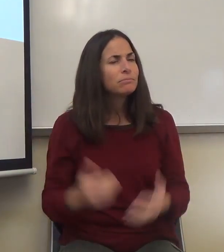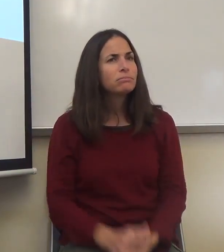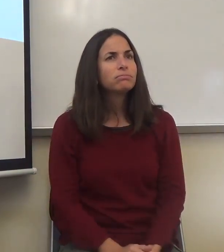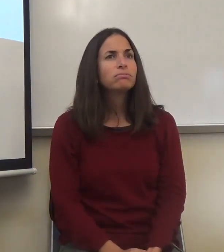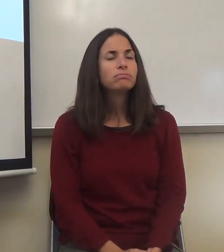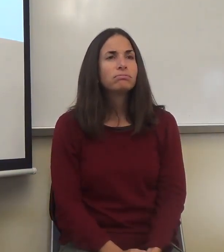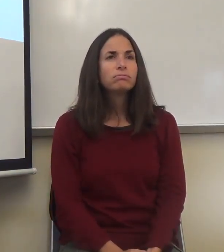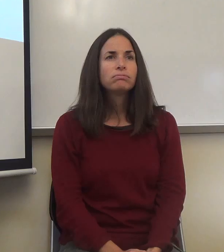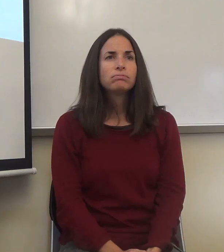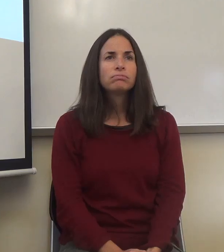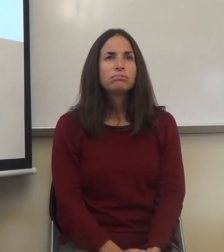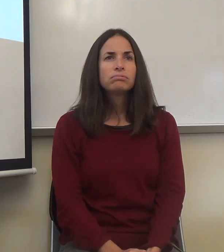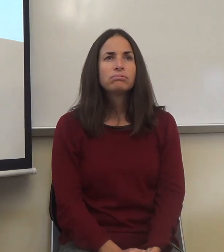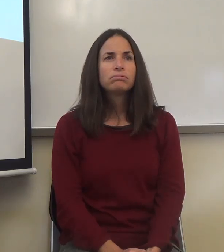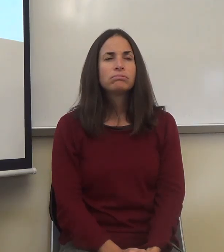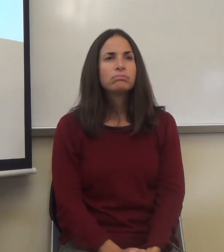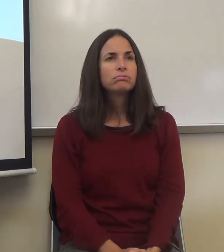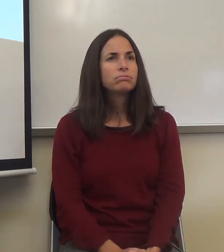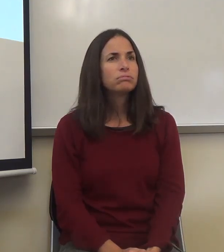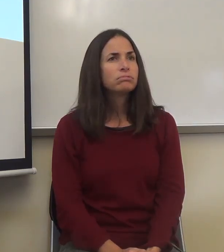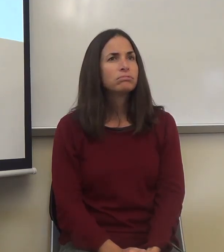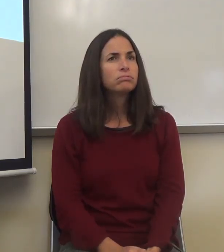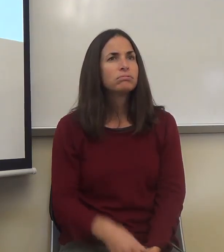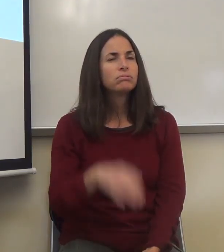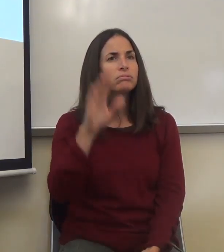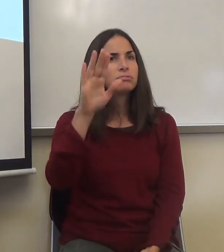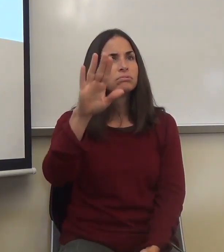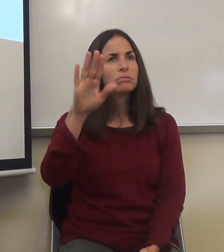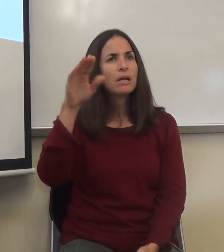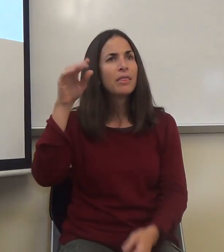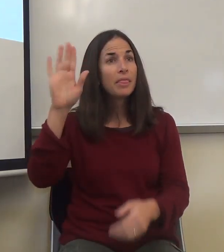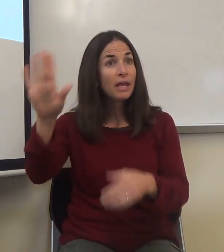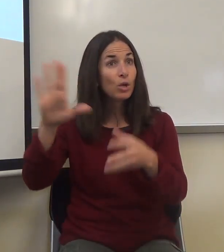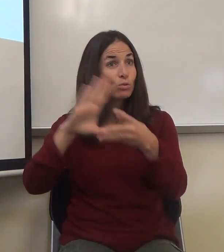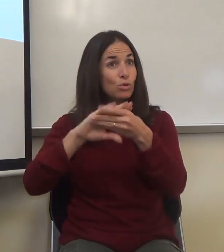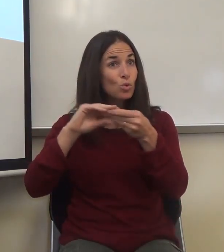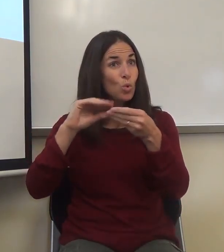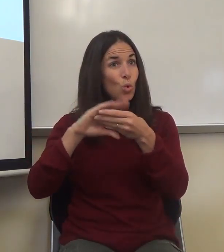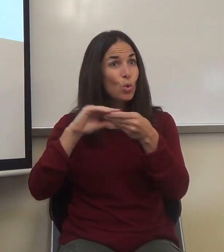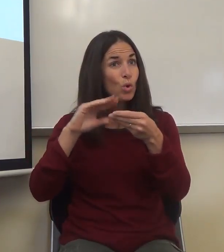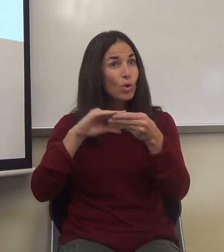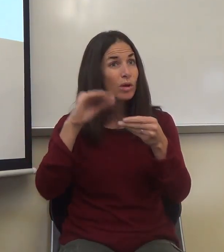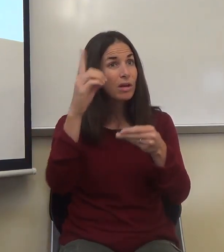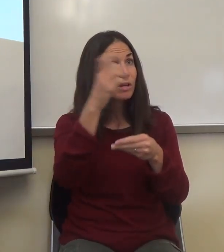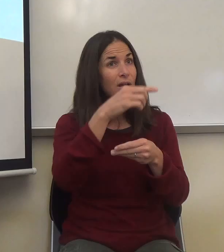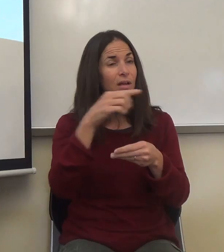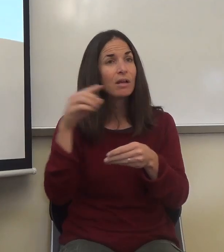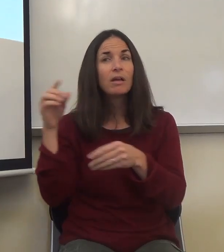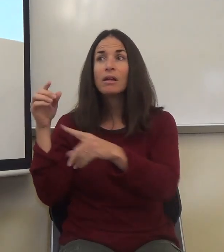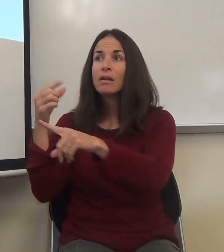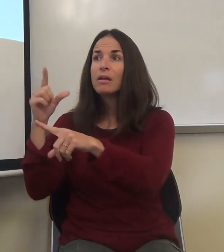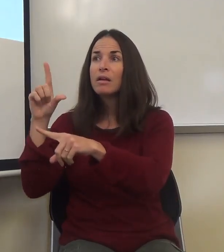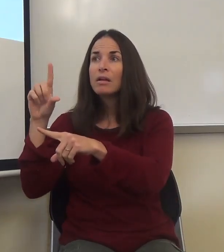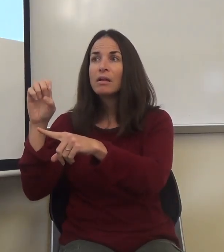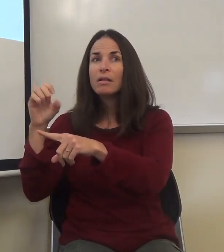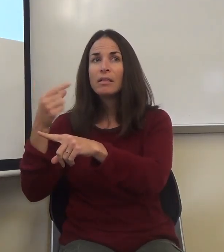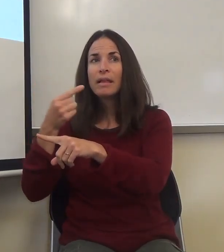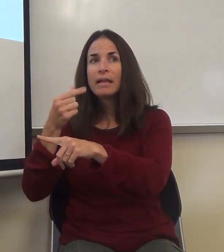title, which I don't think we've seen before. Okay, does anyone know what this word means? Yes. What's